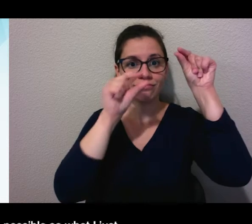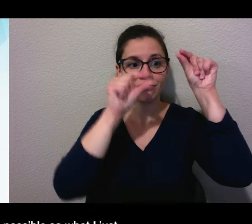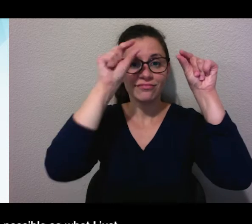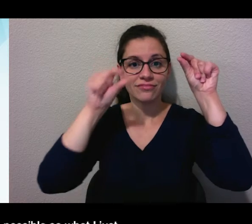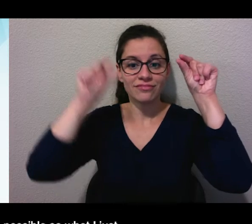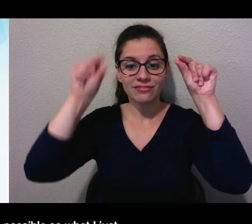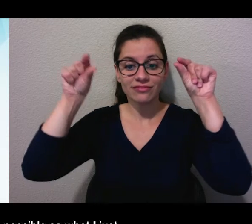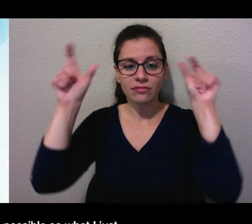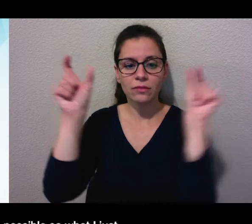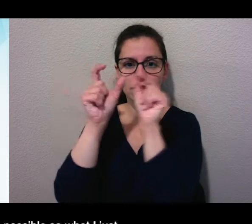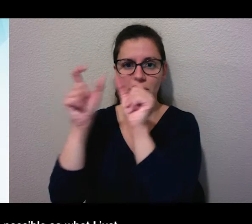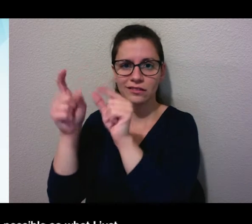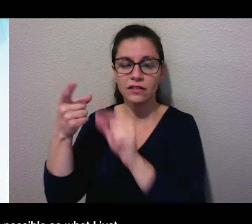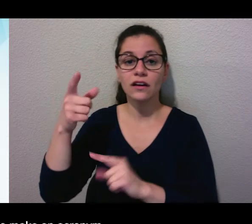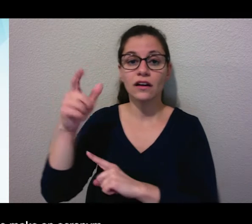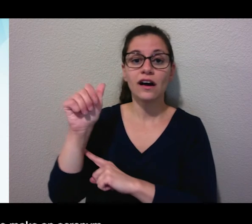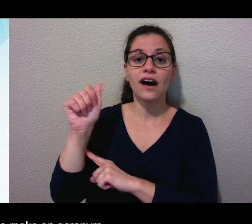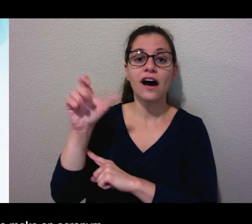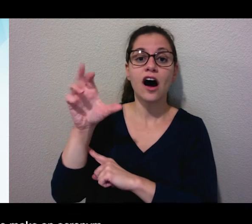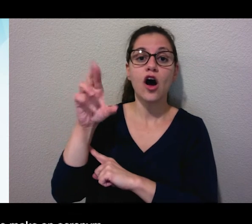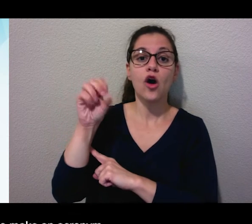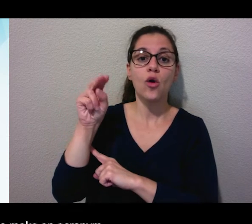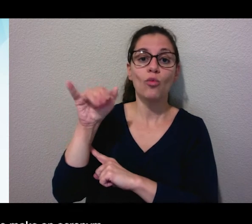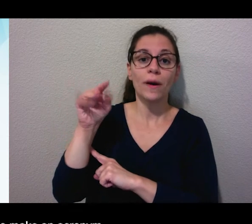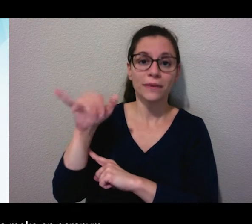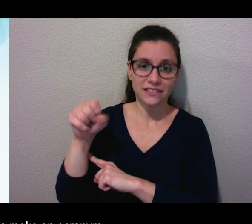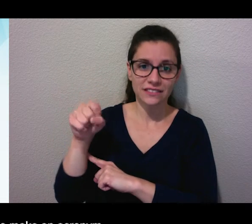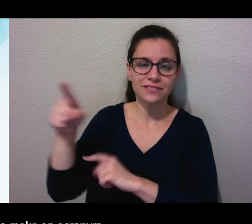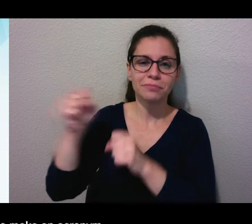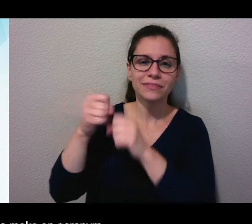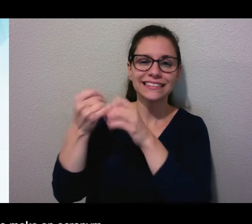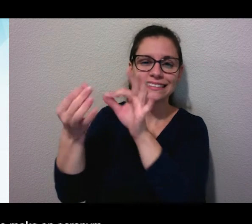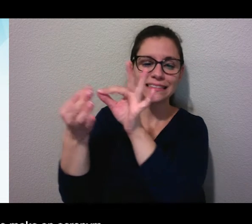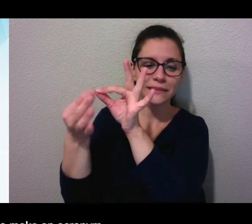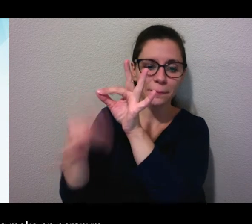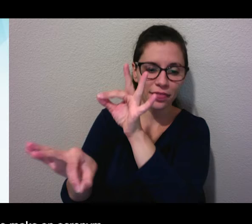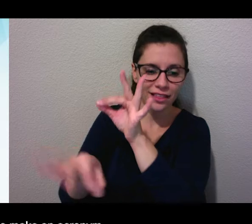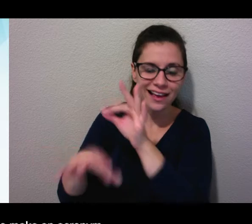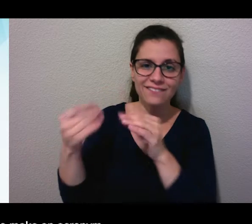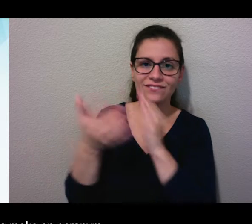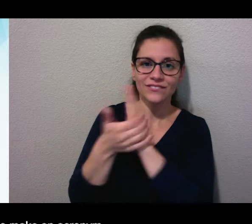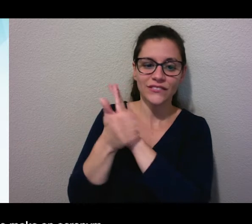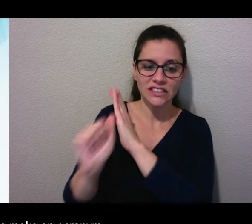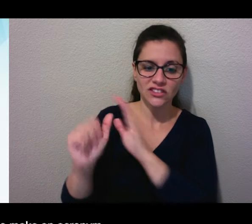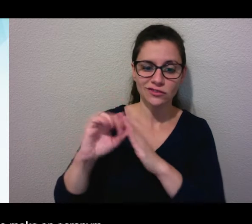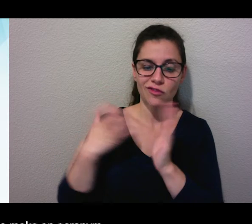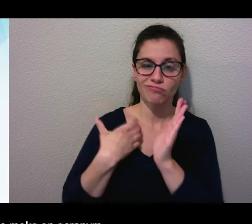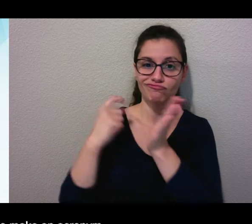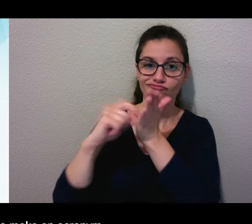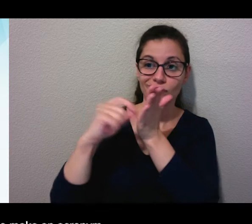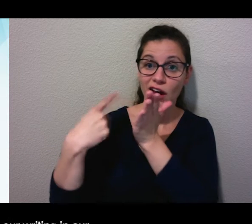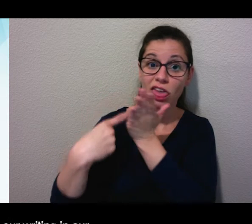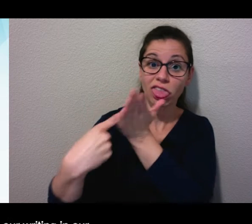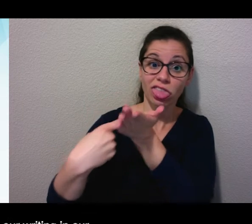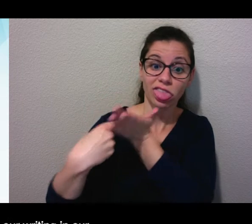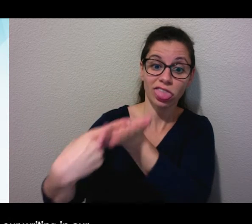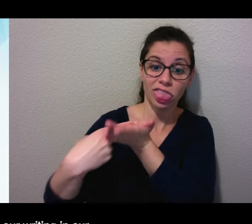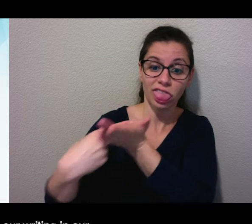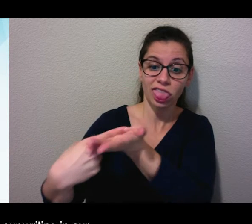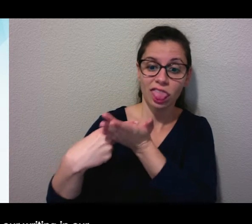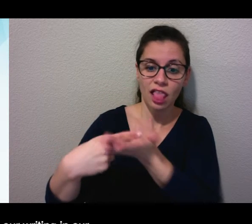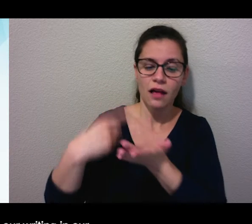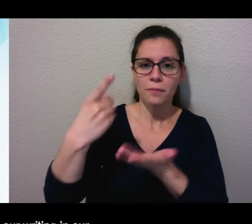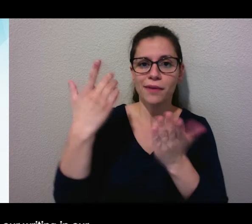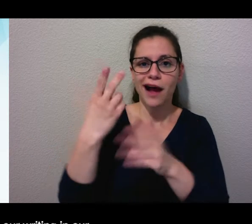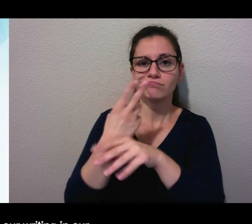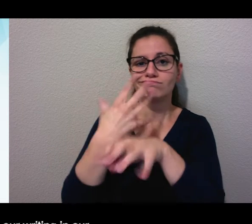what I just did was I took the first letter of each word in order to make an acronym. Acronyms create